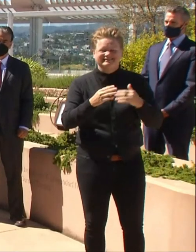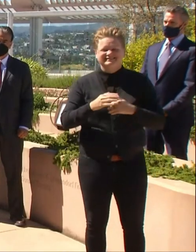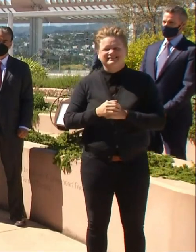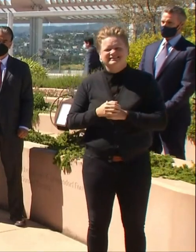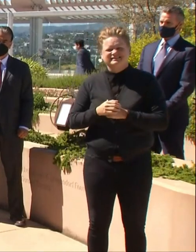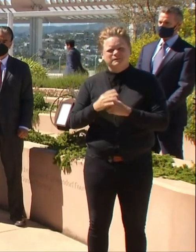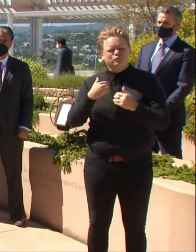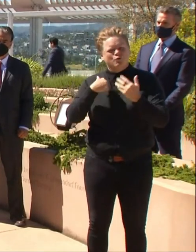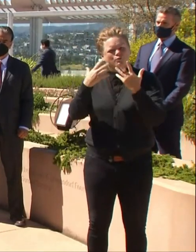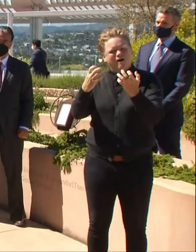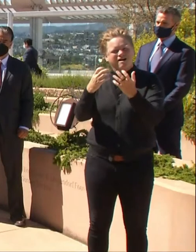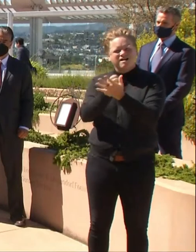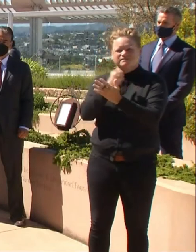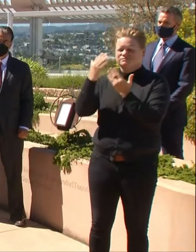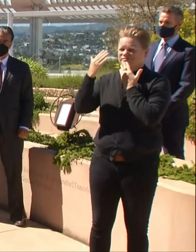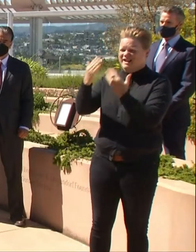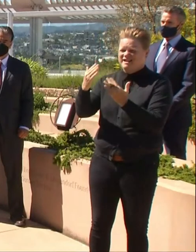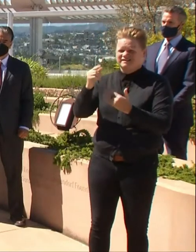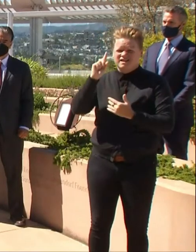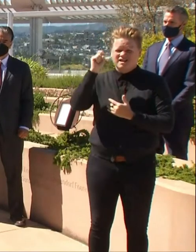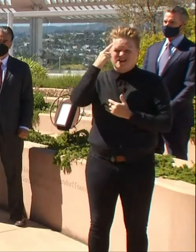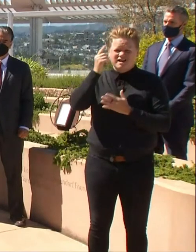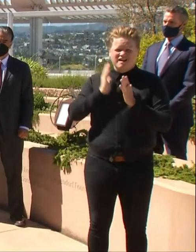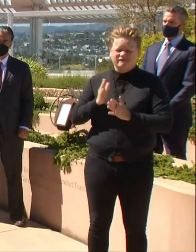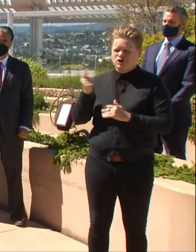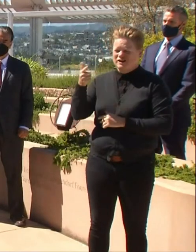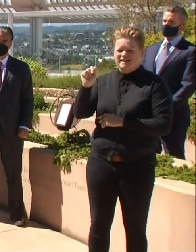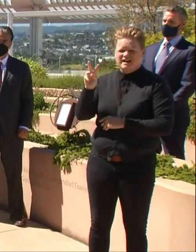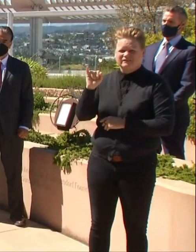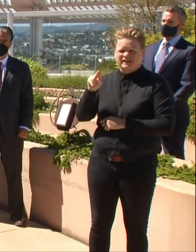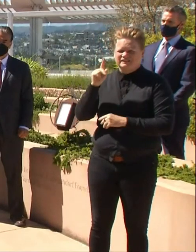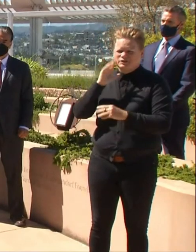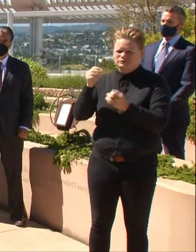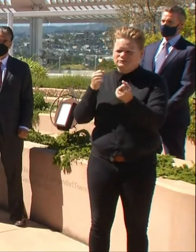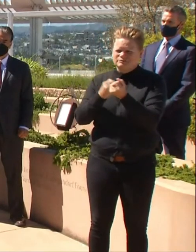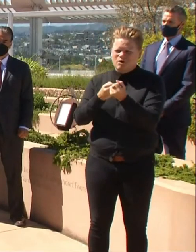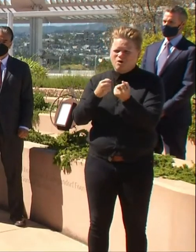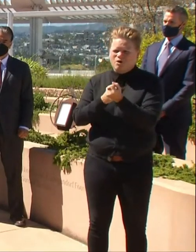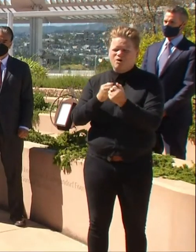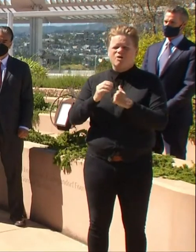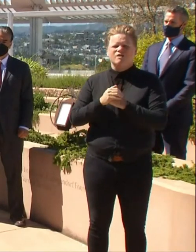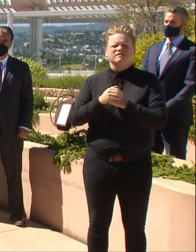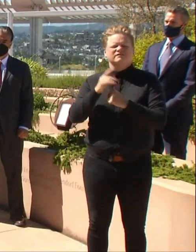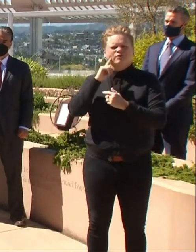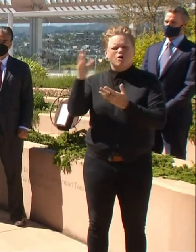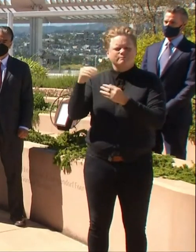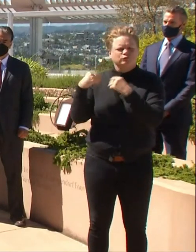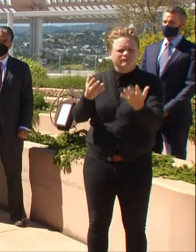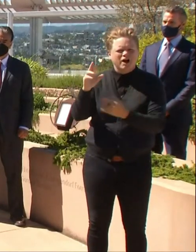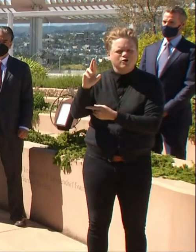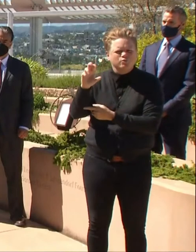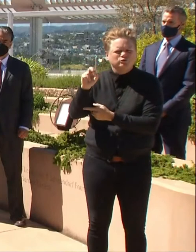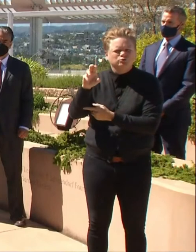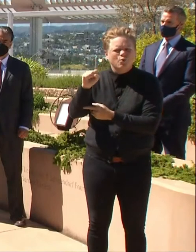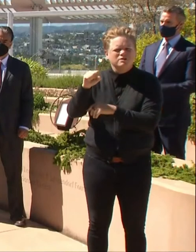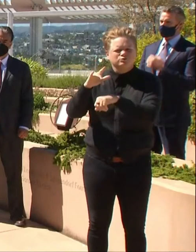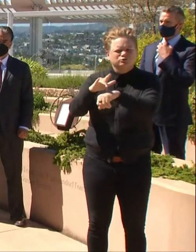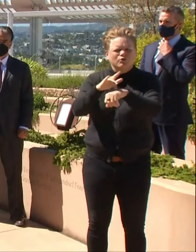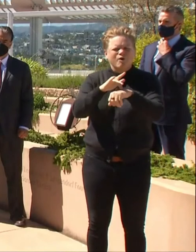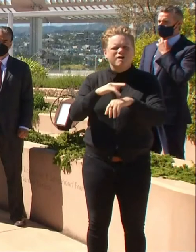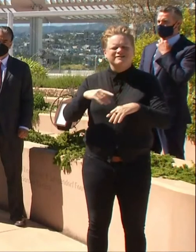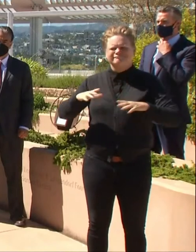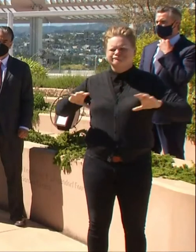his support, for the resources, for the swift action, for the hard decisions he had to make to get us to